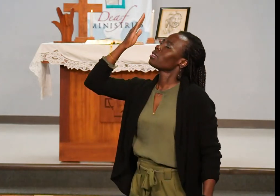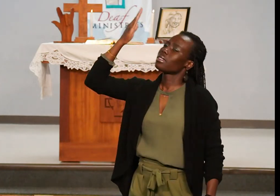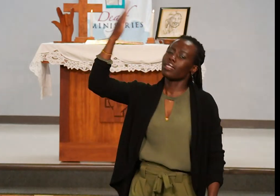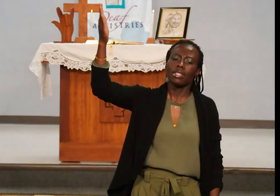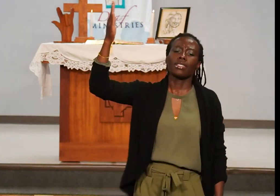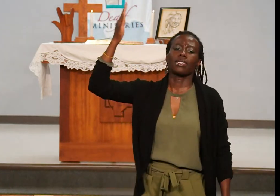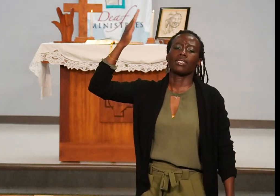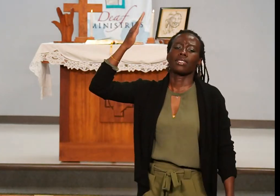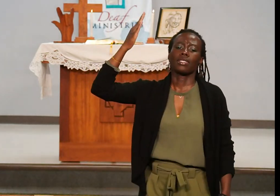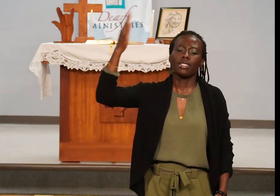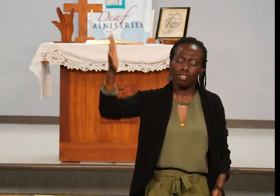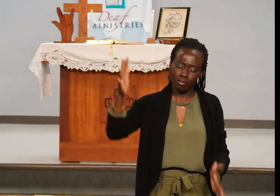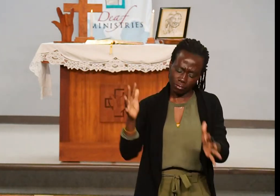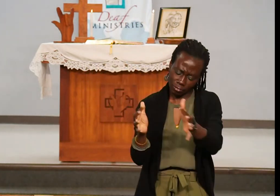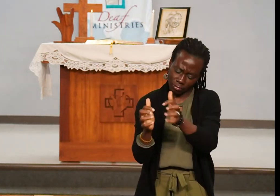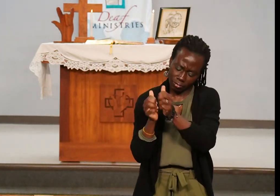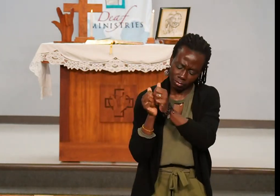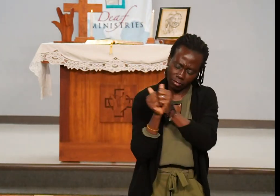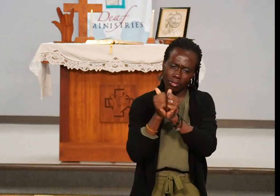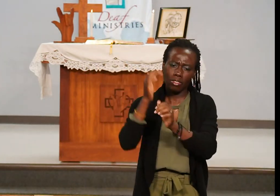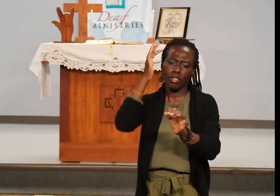I was there when you were but a child